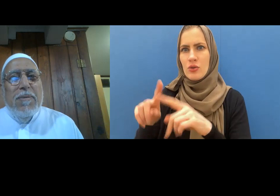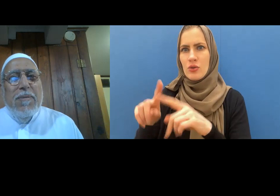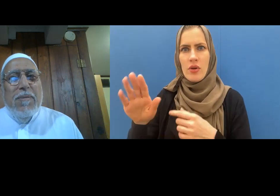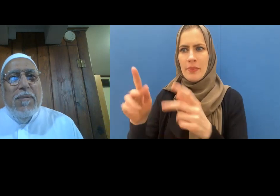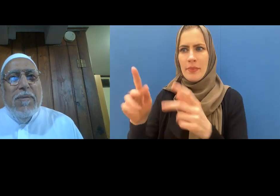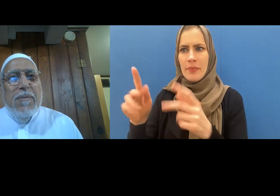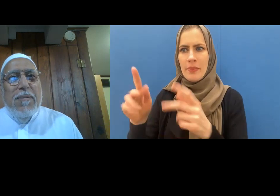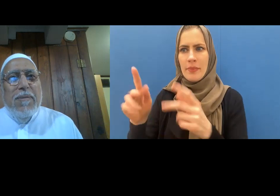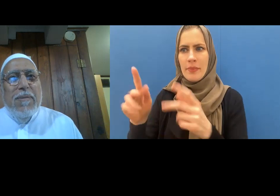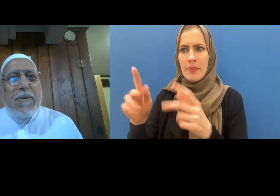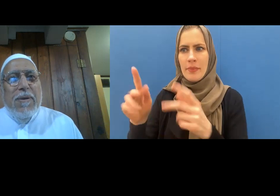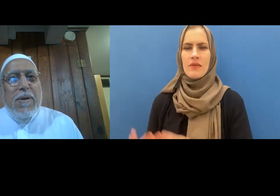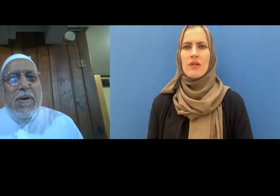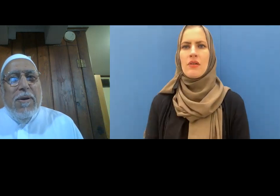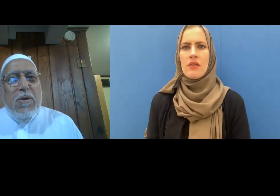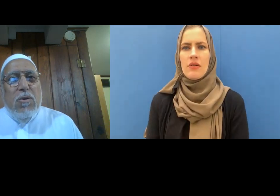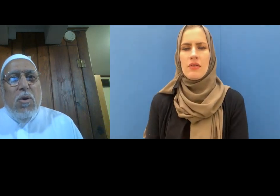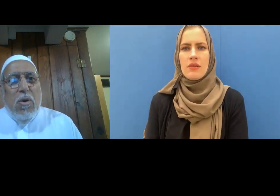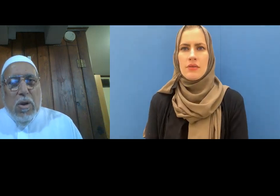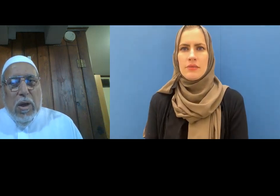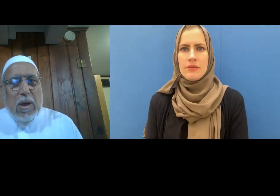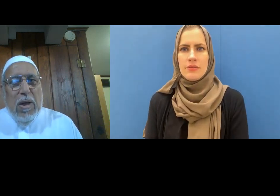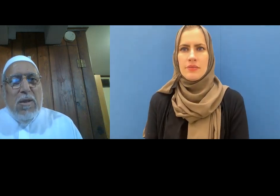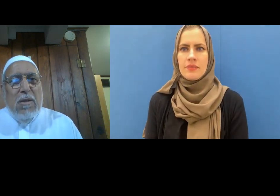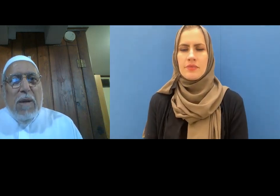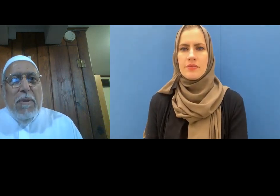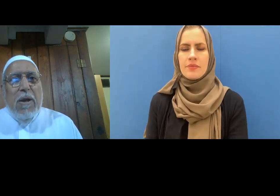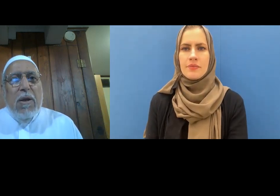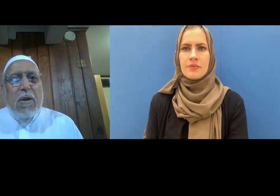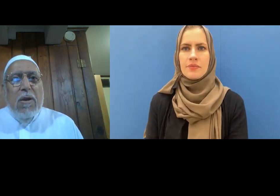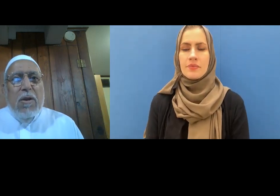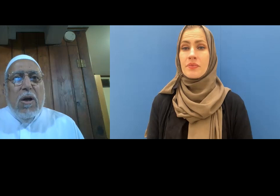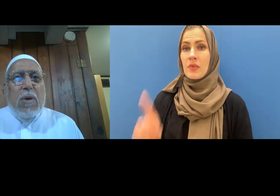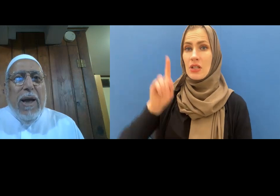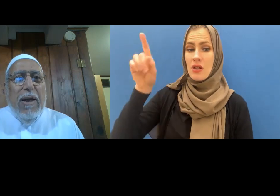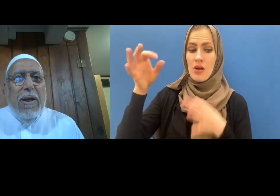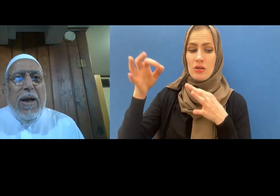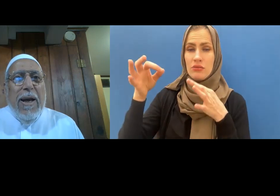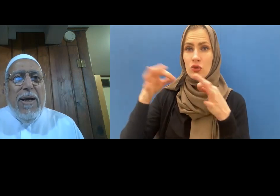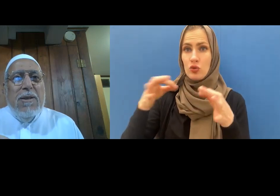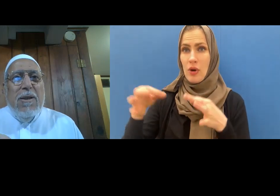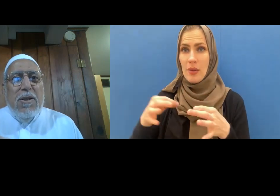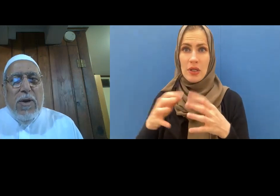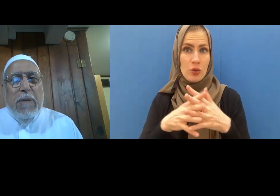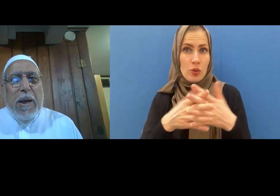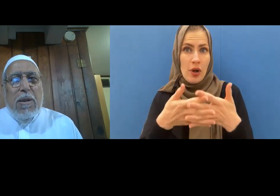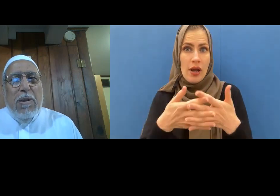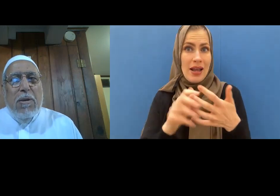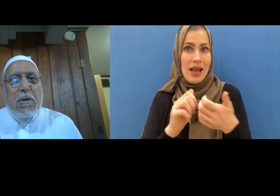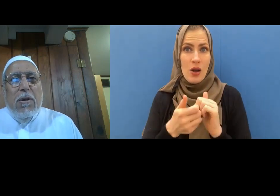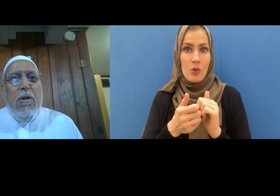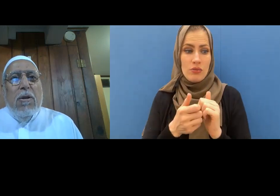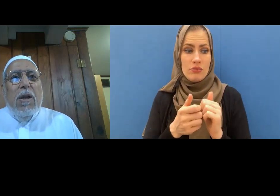So Allah is describing the Quran as the straight